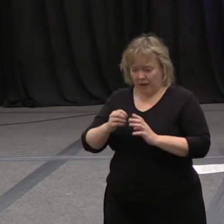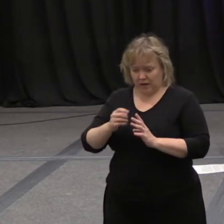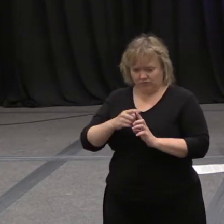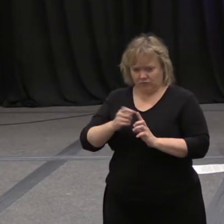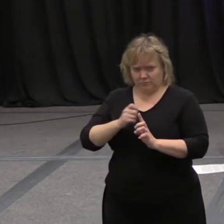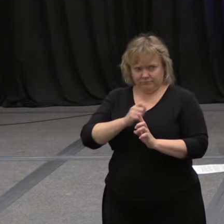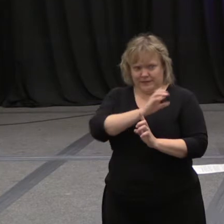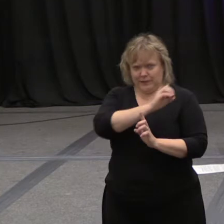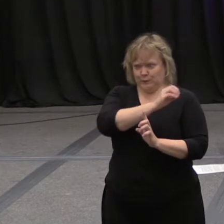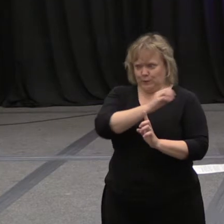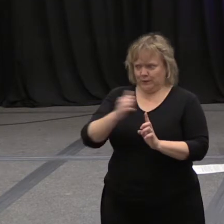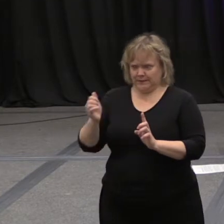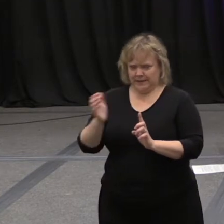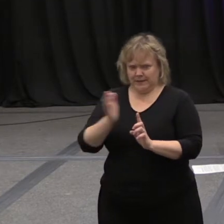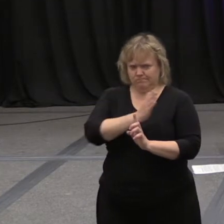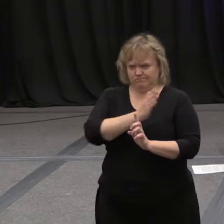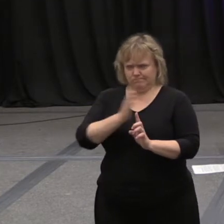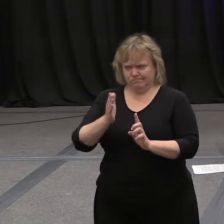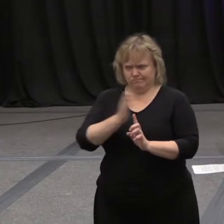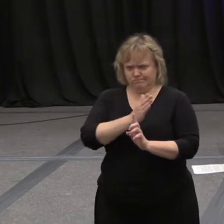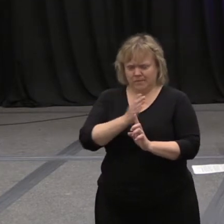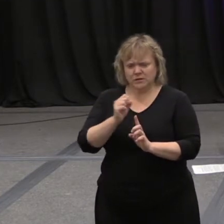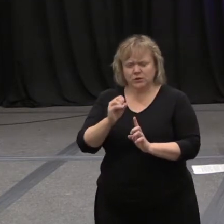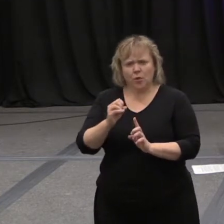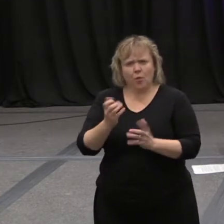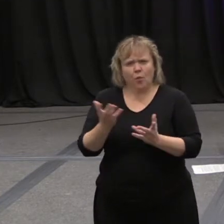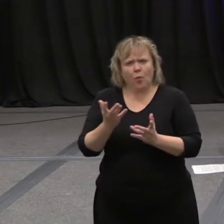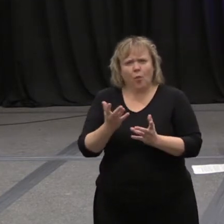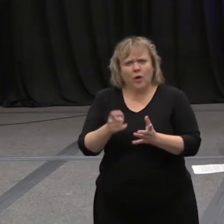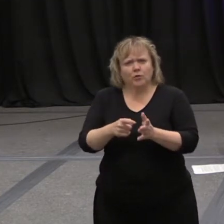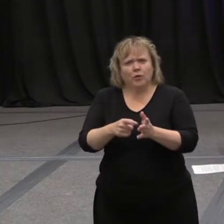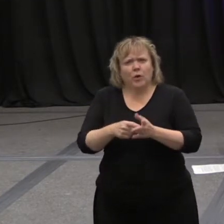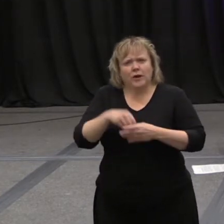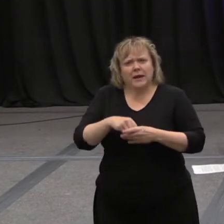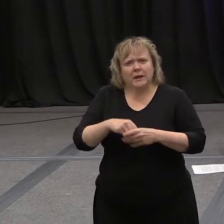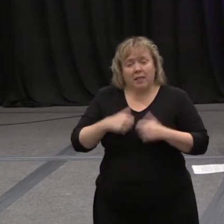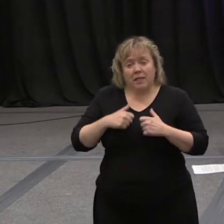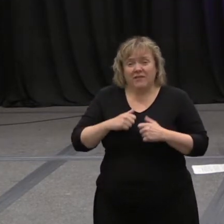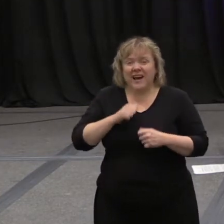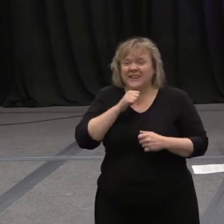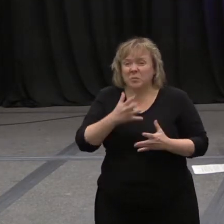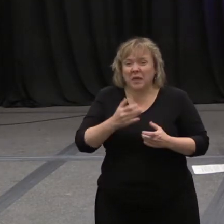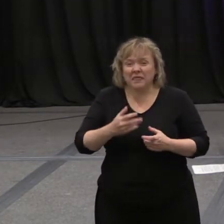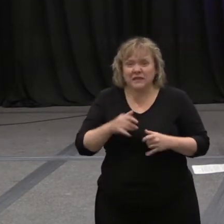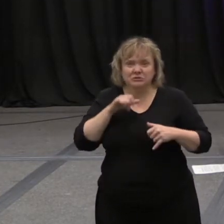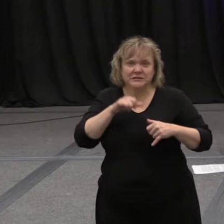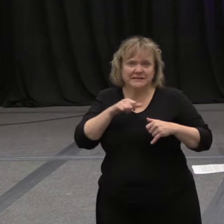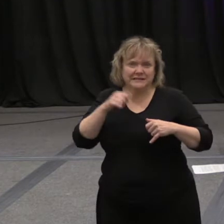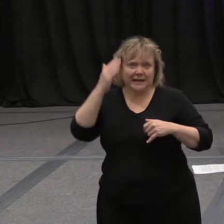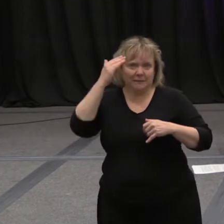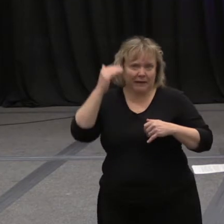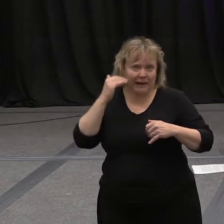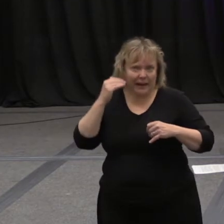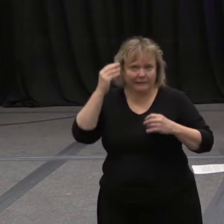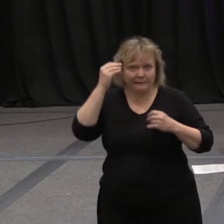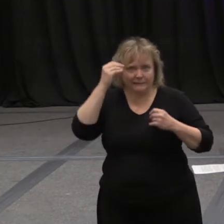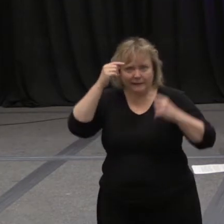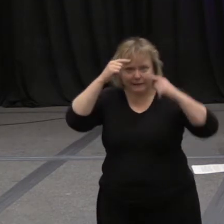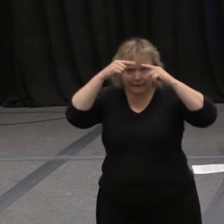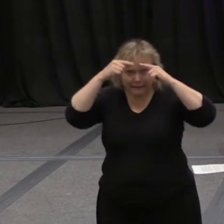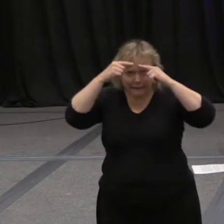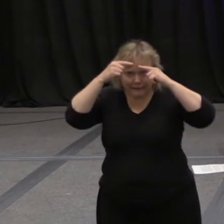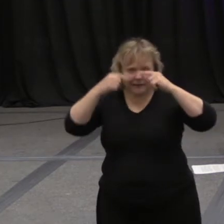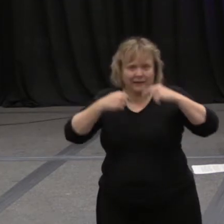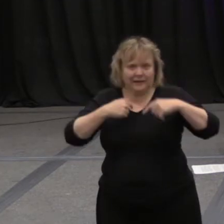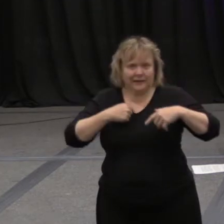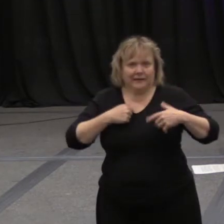so important I must physically have it in my life? And what could stay in my head? Because, hey, you know, I'm never going to have sex in space, so I'll just